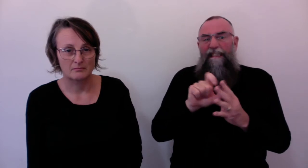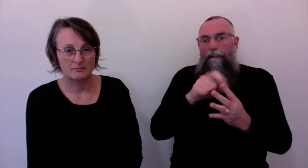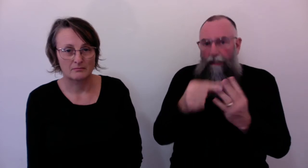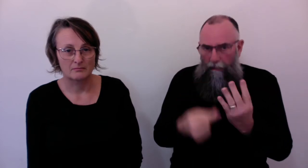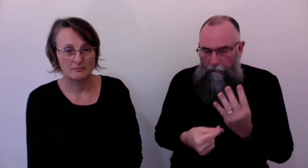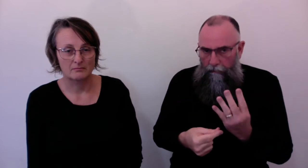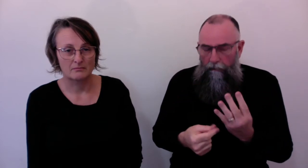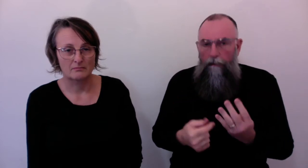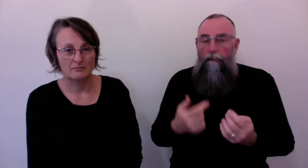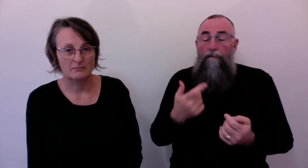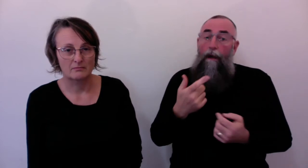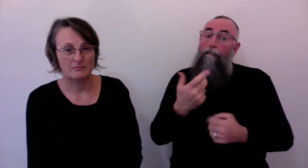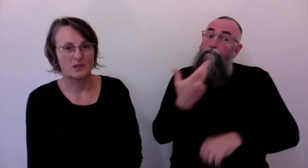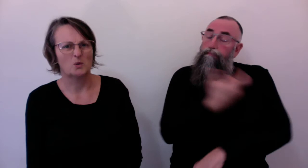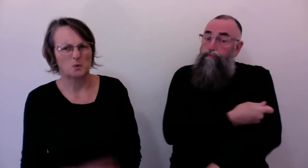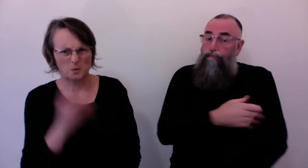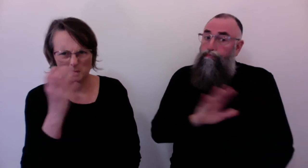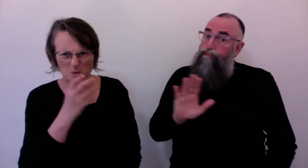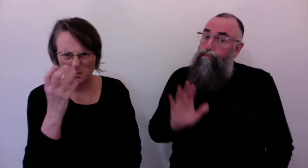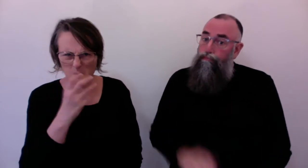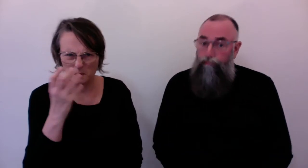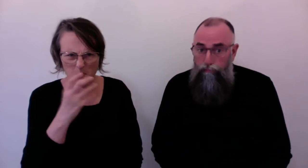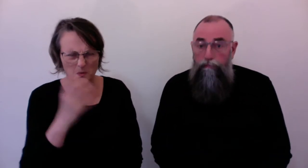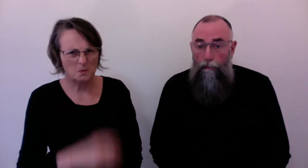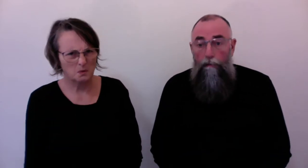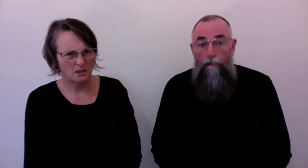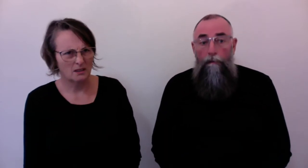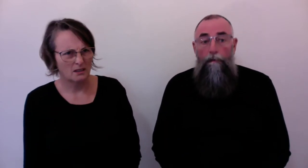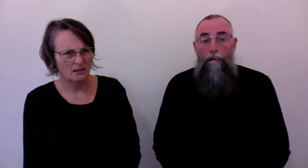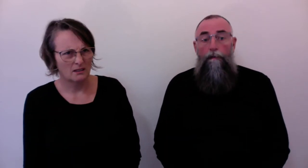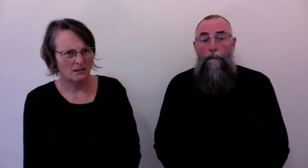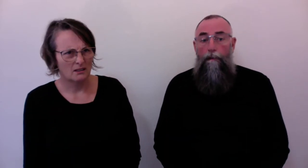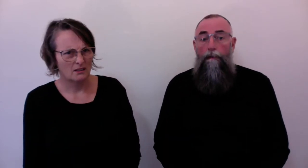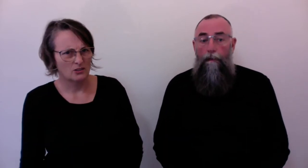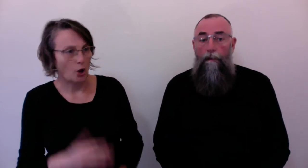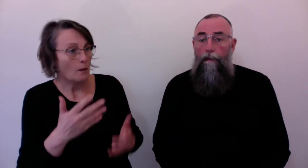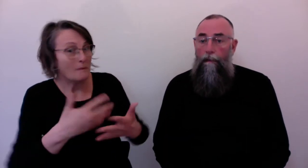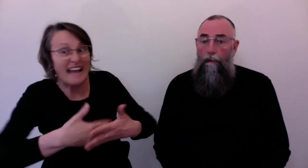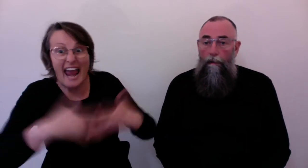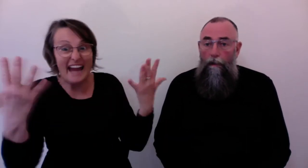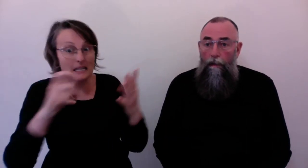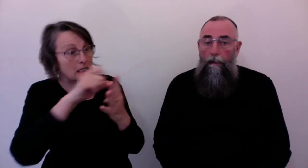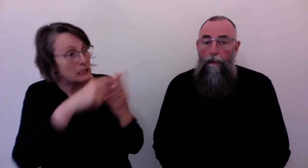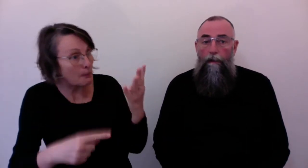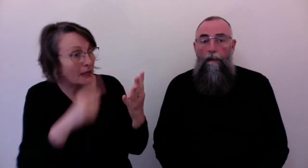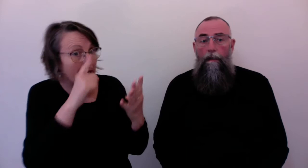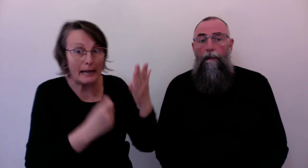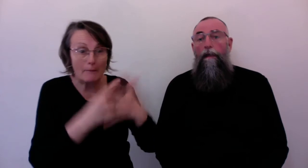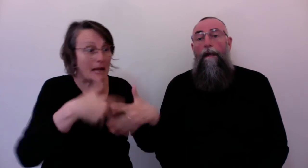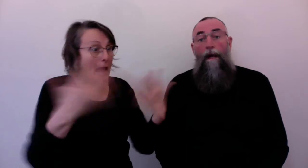so it's full on. Yeah. Ooh. Yeah. Really? So Yeah. they You don't didn't know know. what disability? Is it a You- rule-letter disability? It's like, Uh, it could be MS, it could